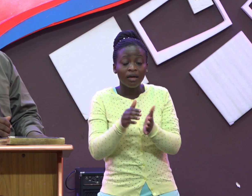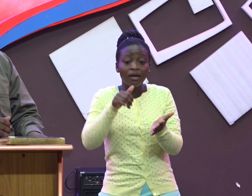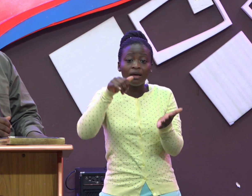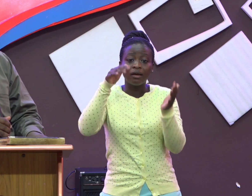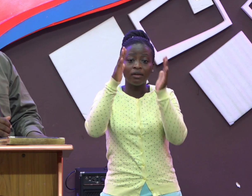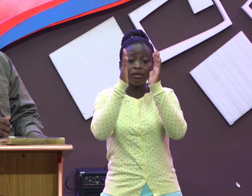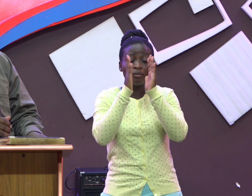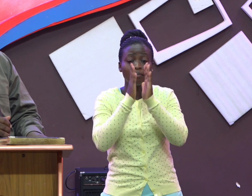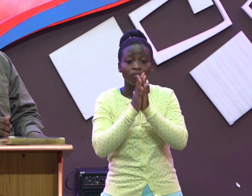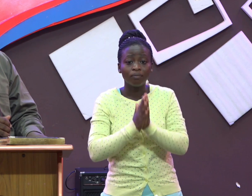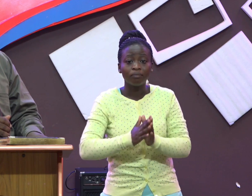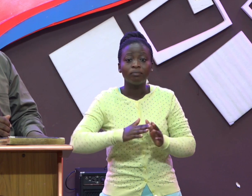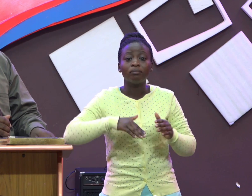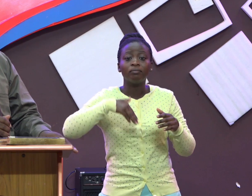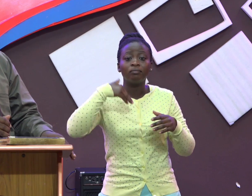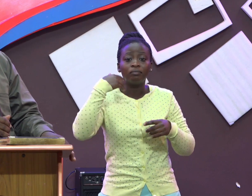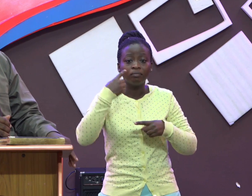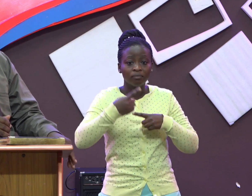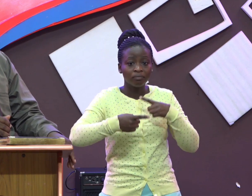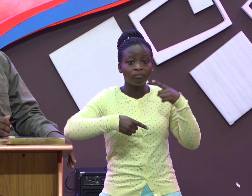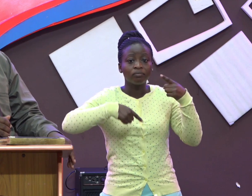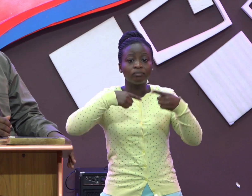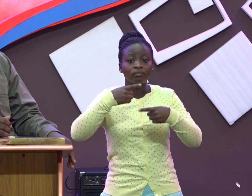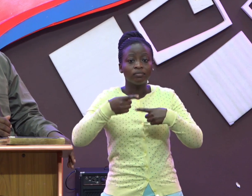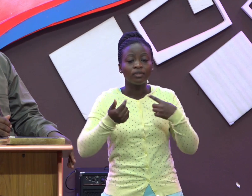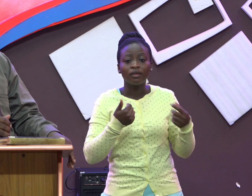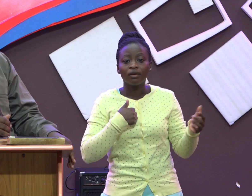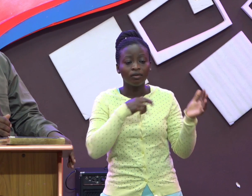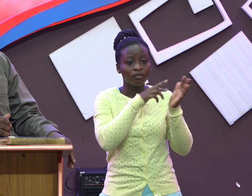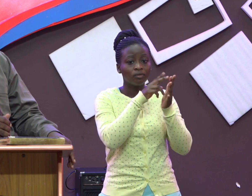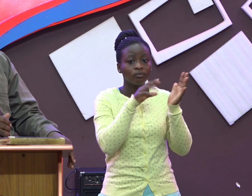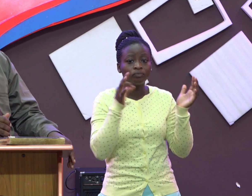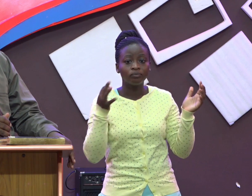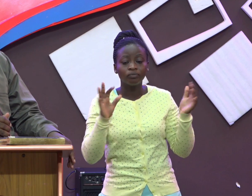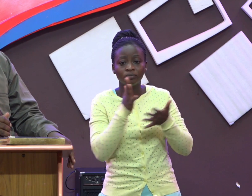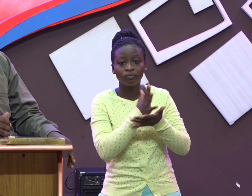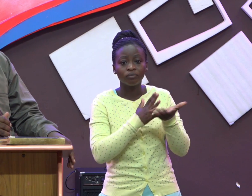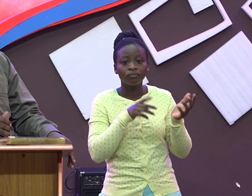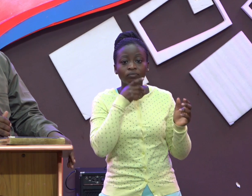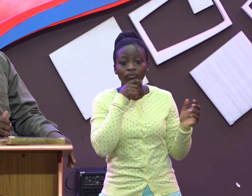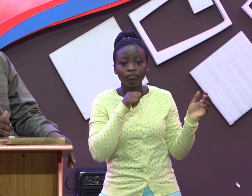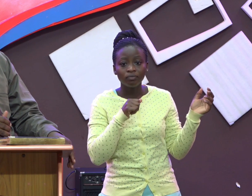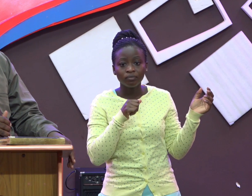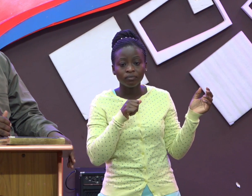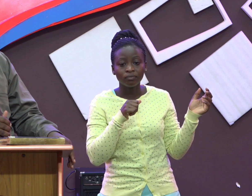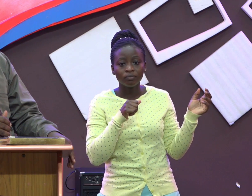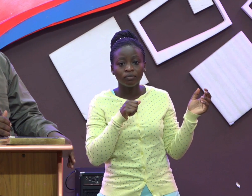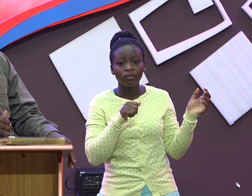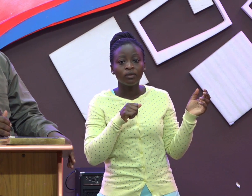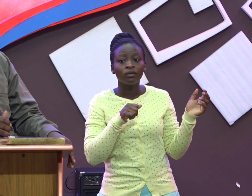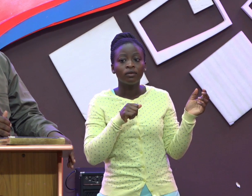And then you pray always. Aliwo mwami omu gwe nasomako. I read about a certain gentleman. Yasoma